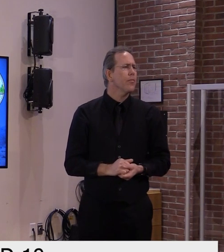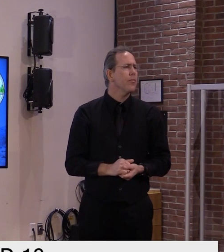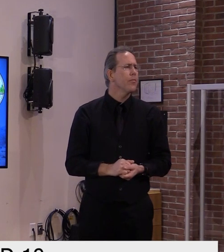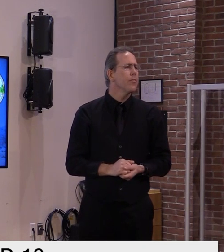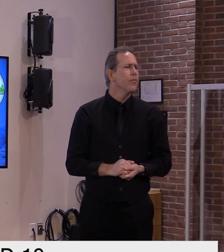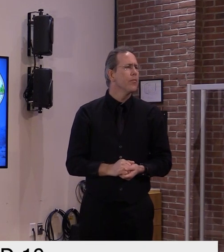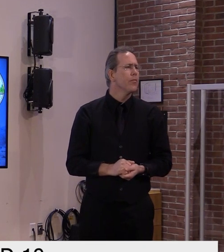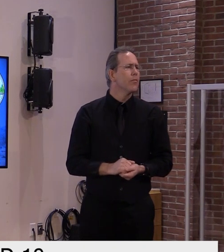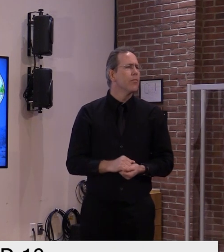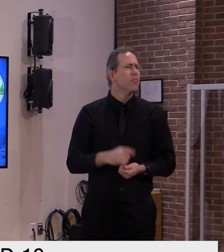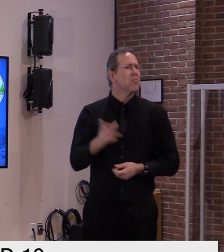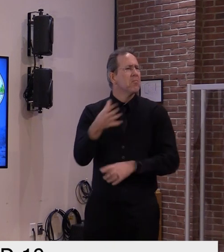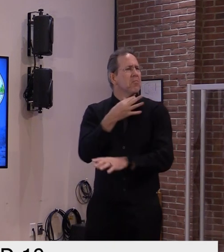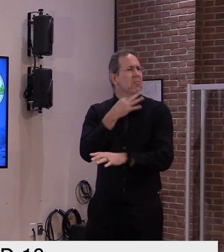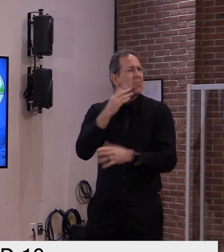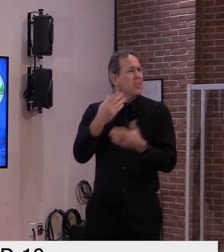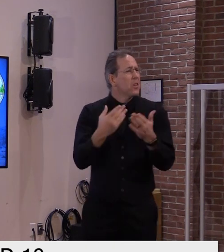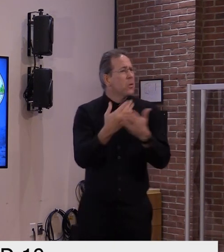them?